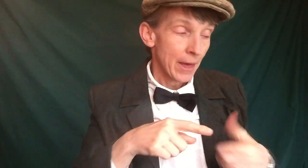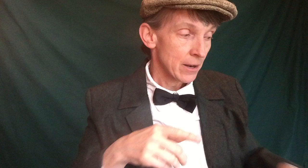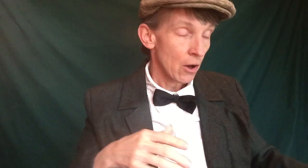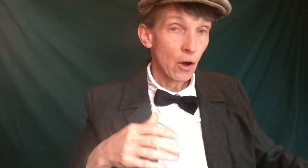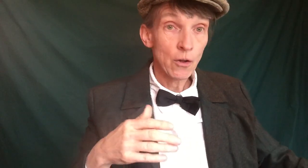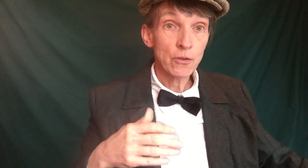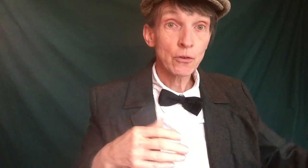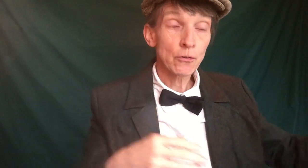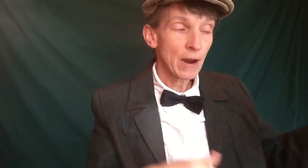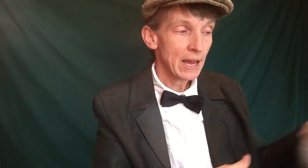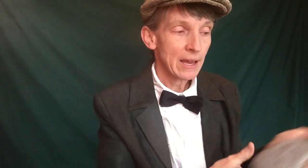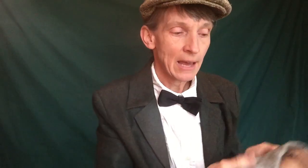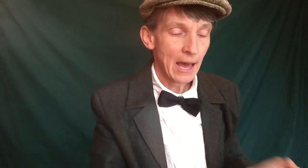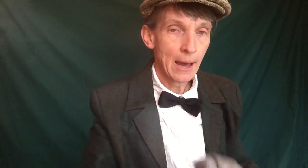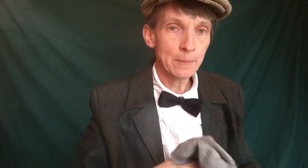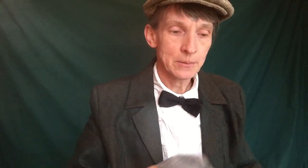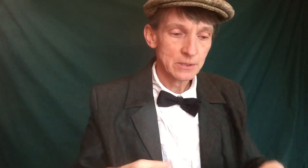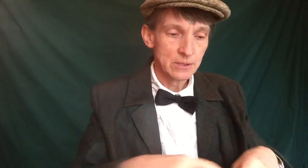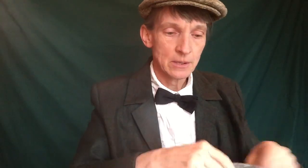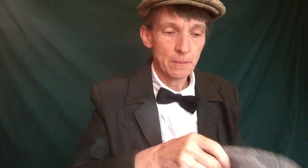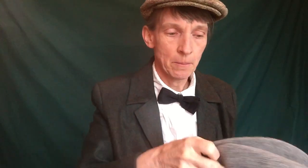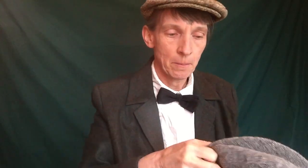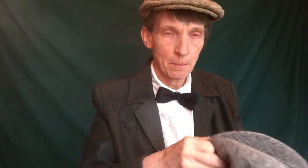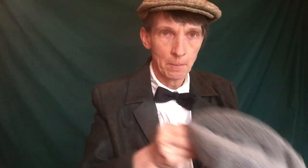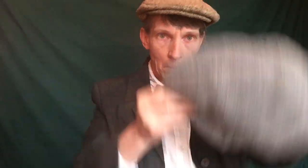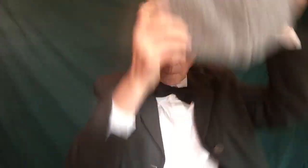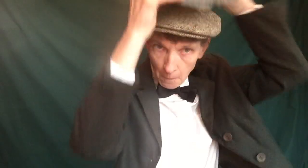then all the gray caps,